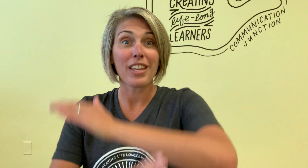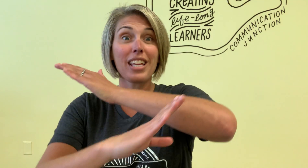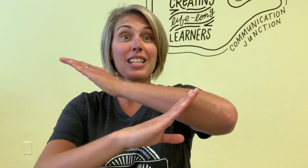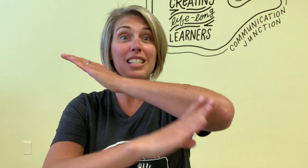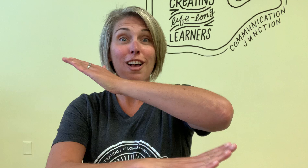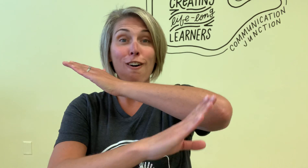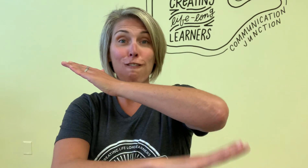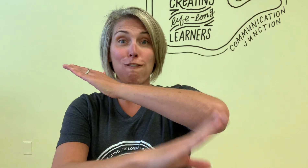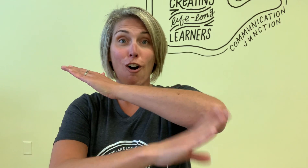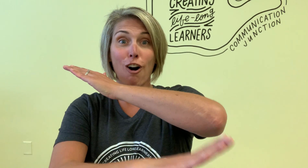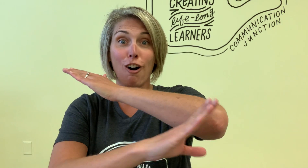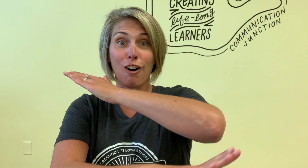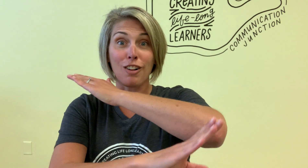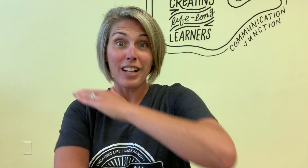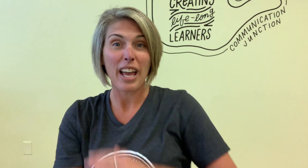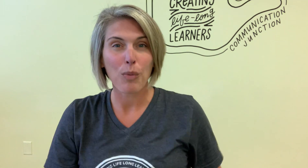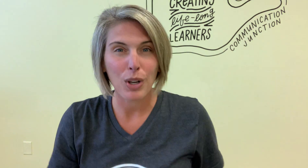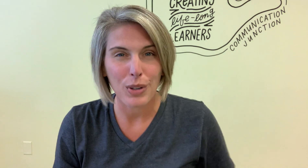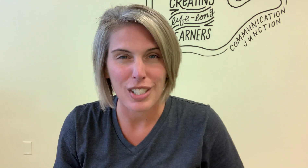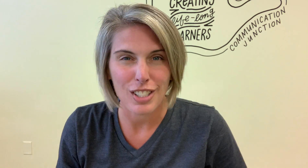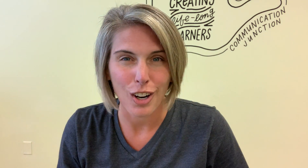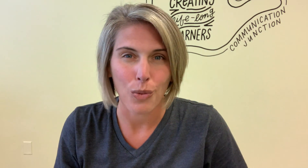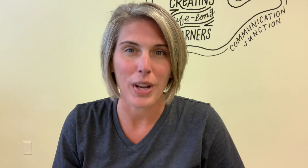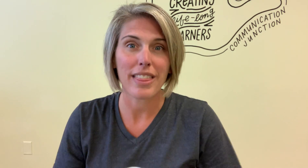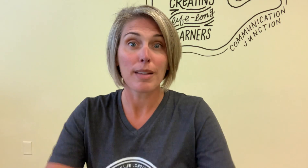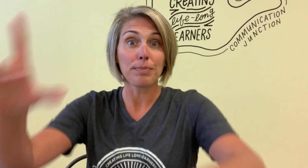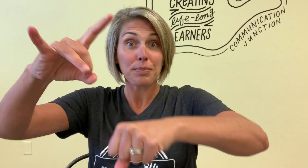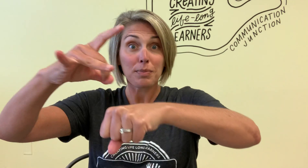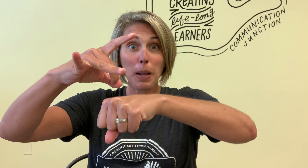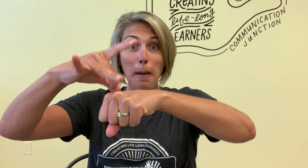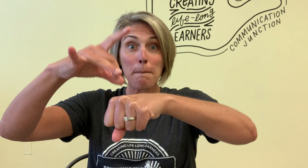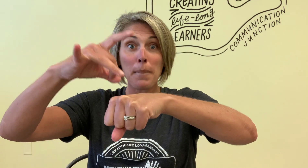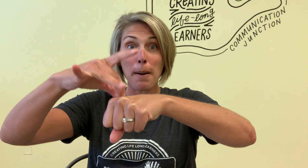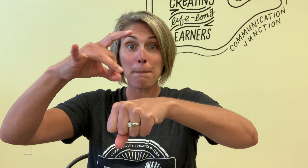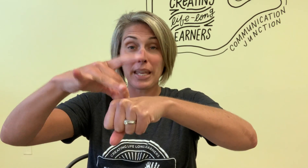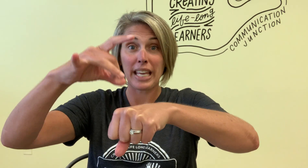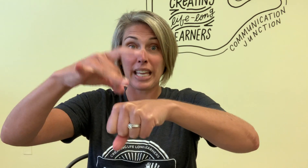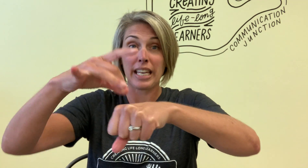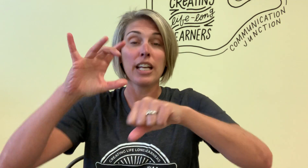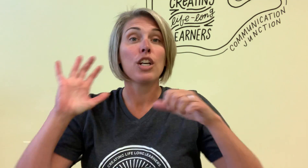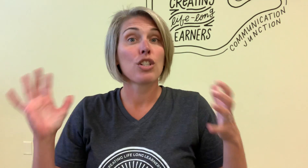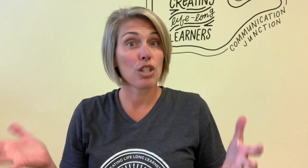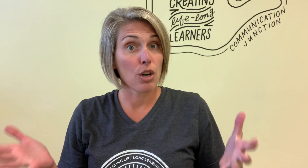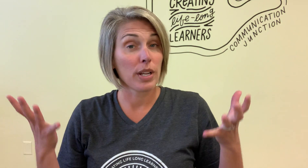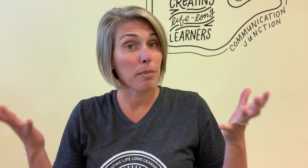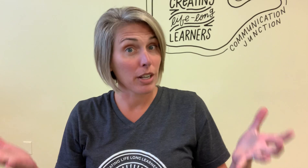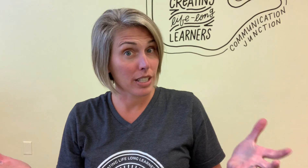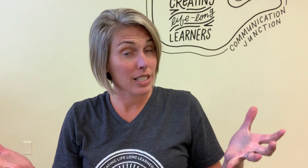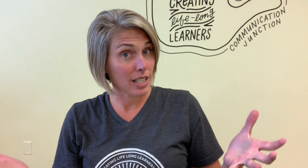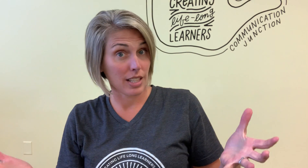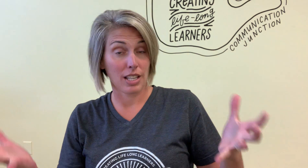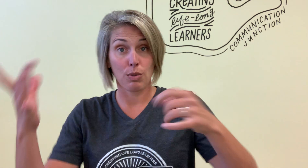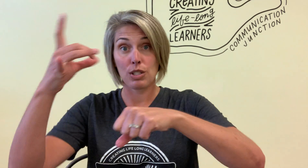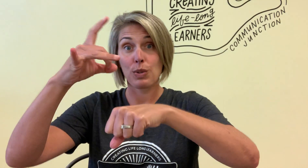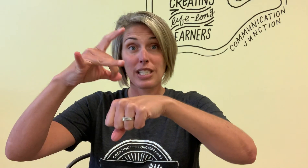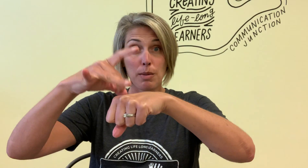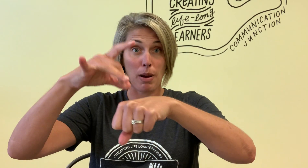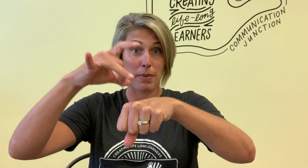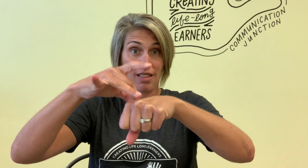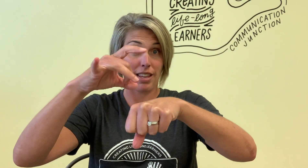things fall, and we're going to start with pumpkin. So in American Sign Language, we sign pumpkin like